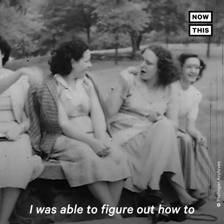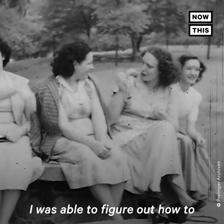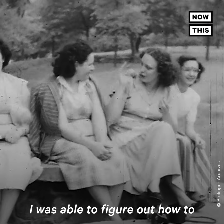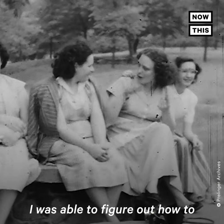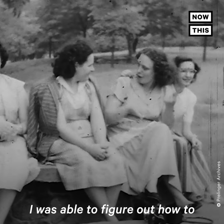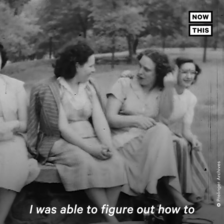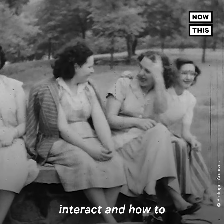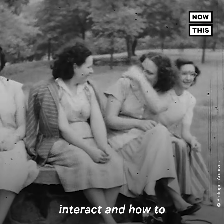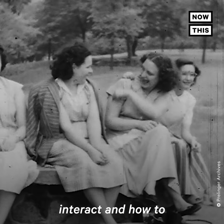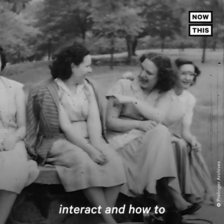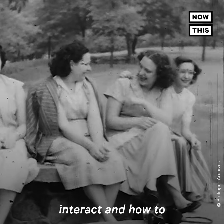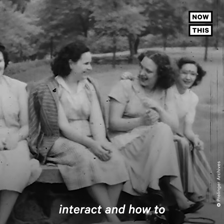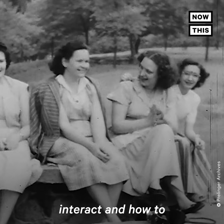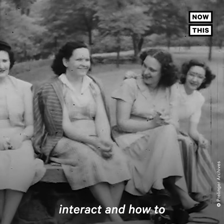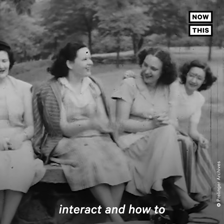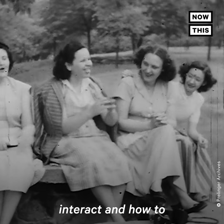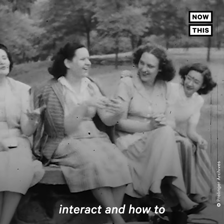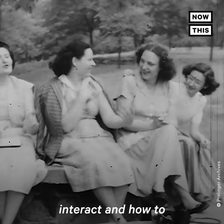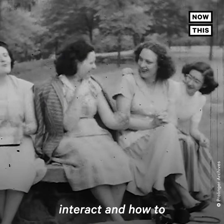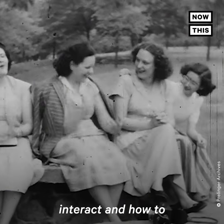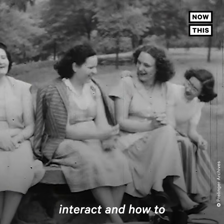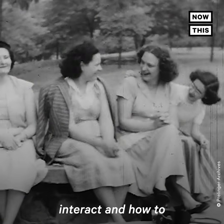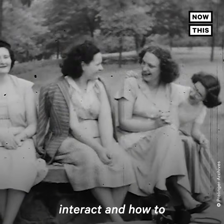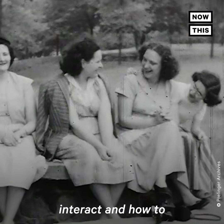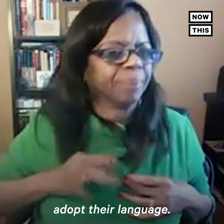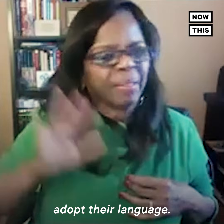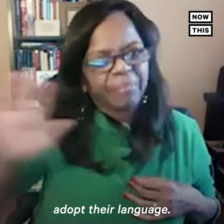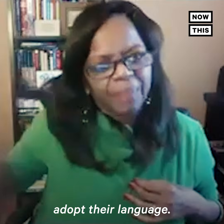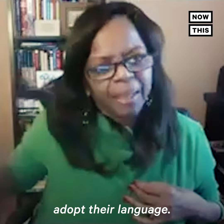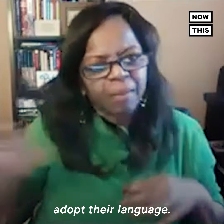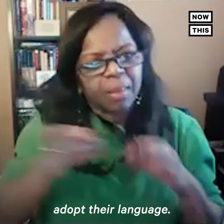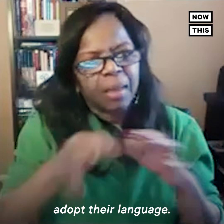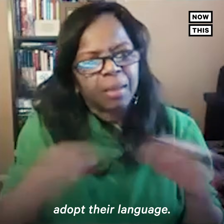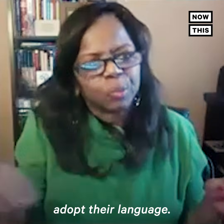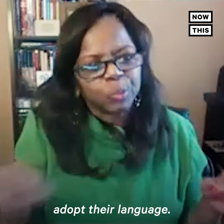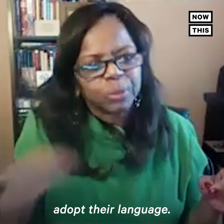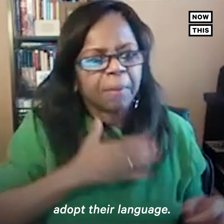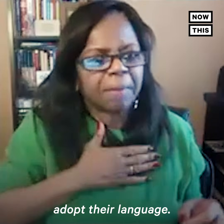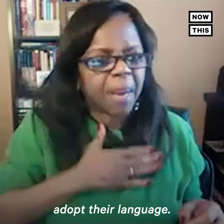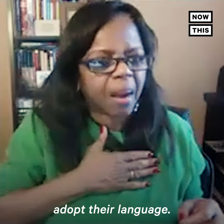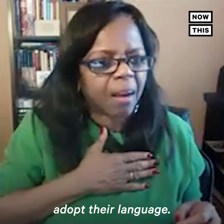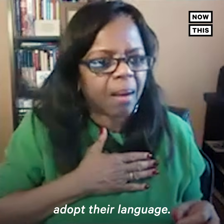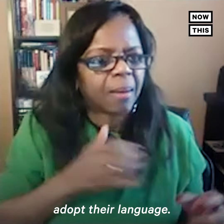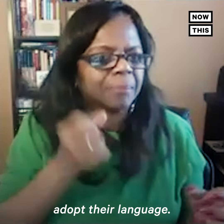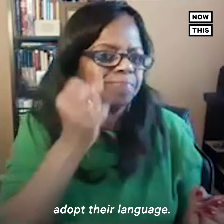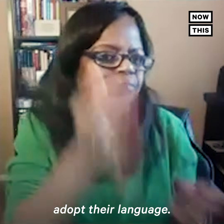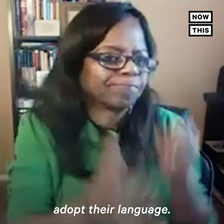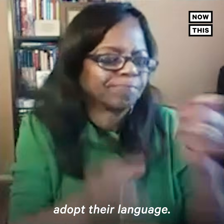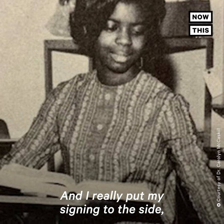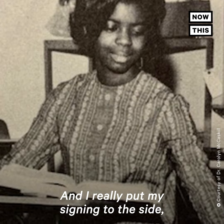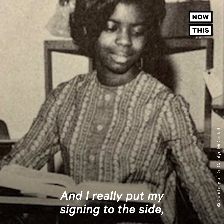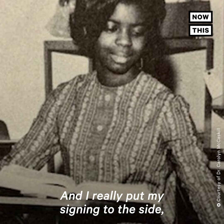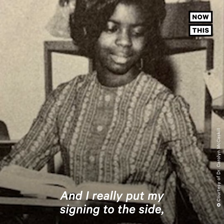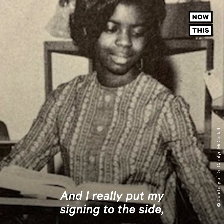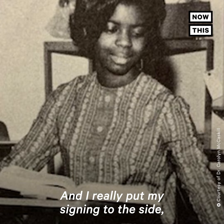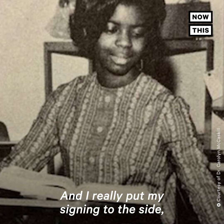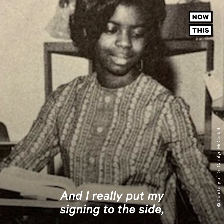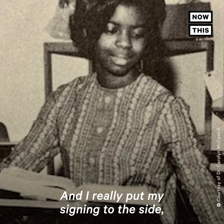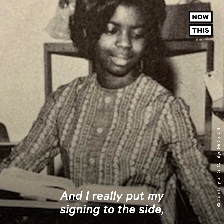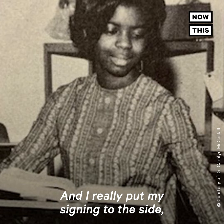to interact and how to adopt their language, and I really put my signing